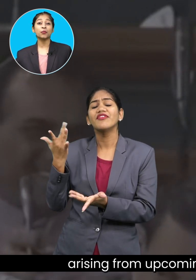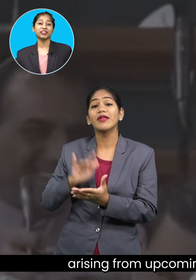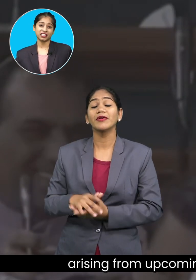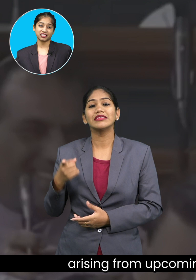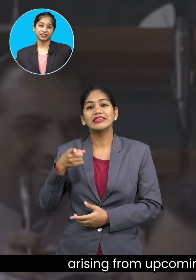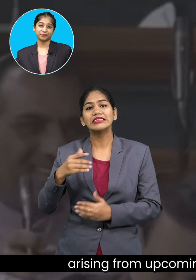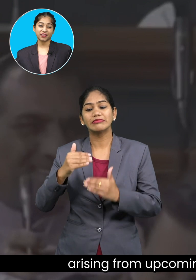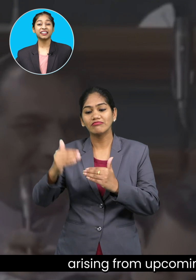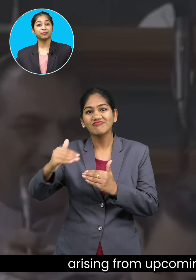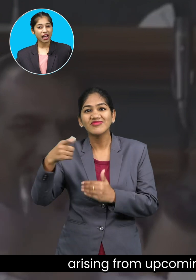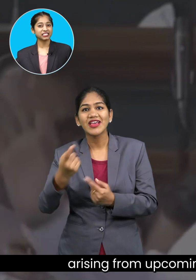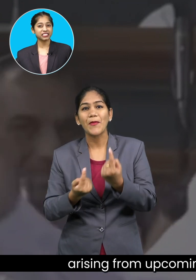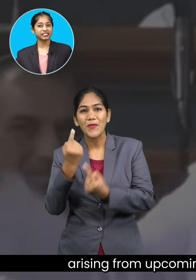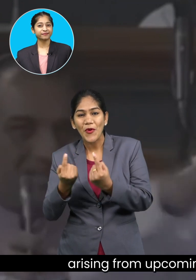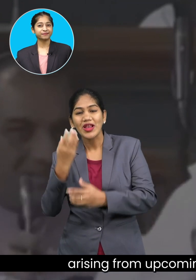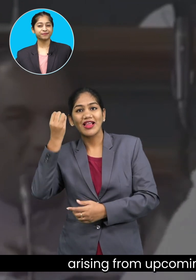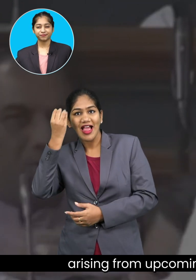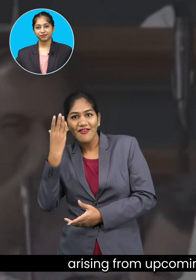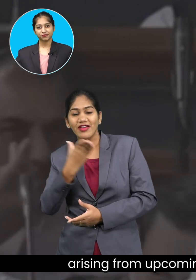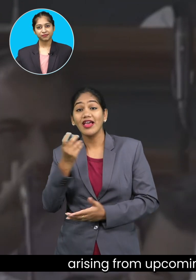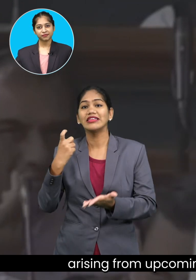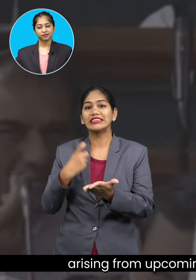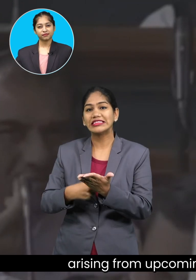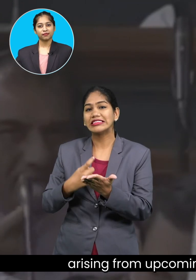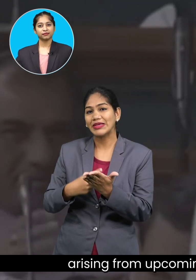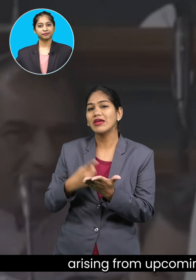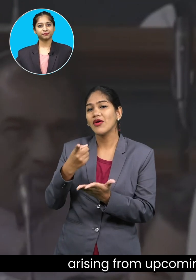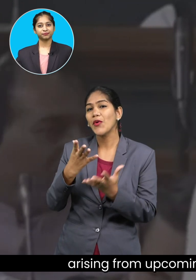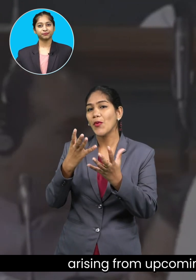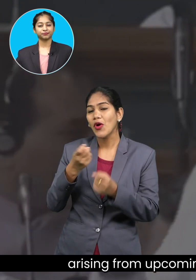political awareness and demands.